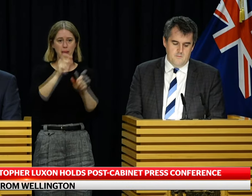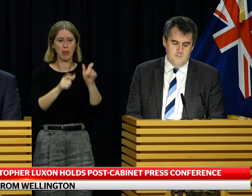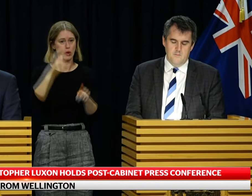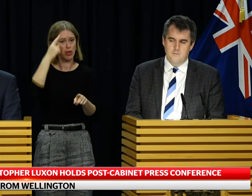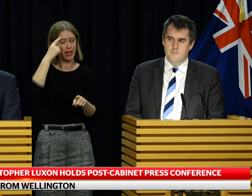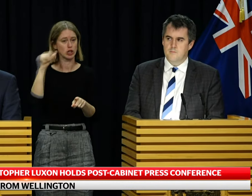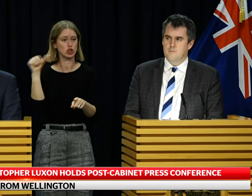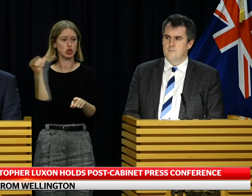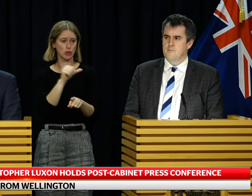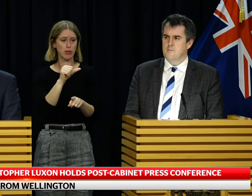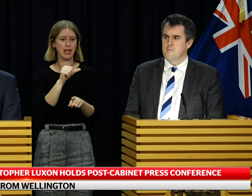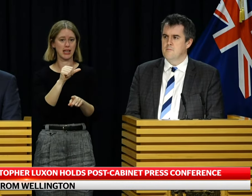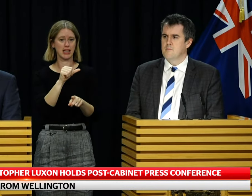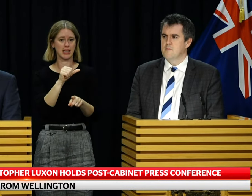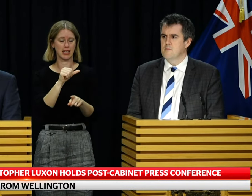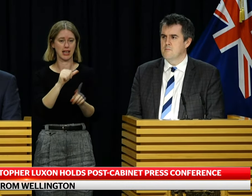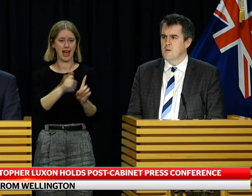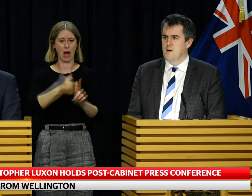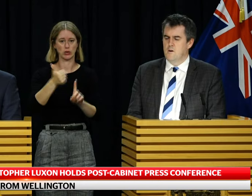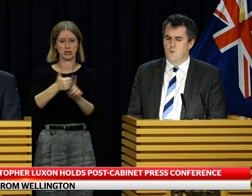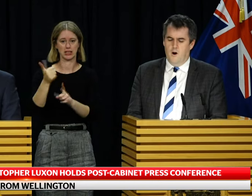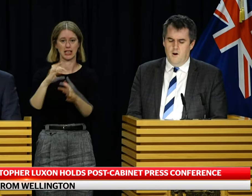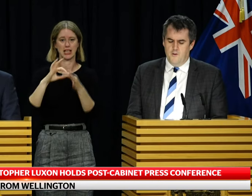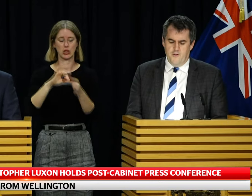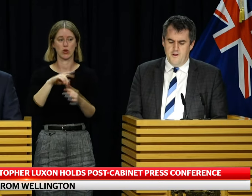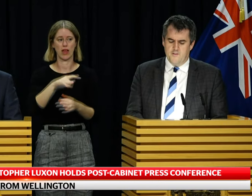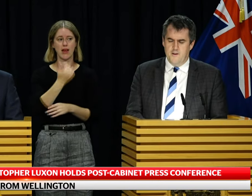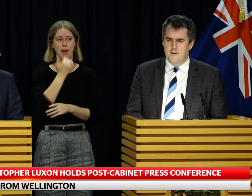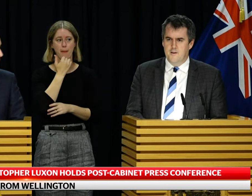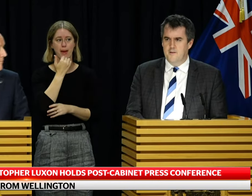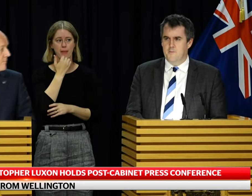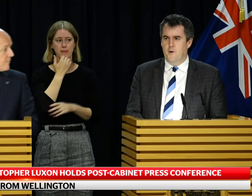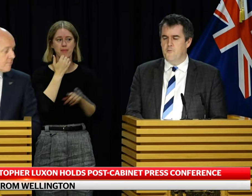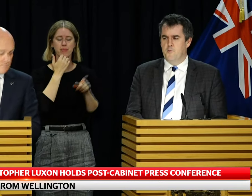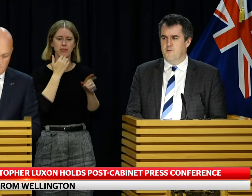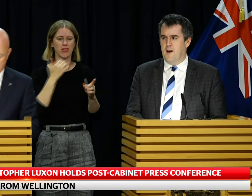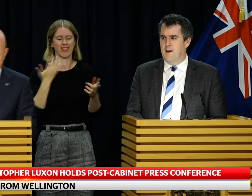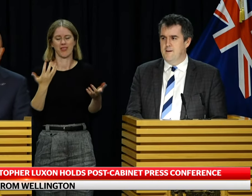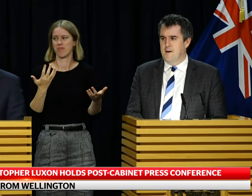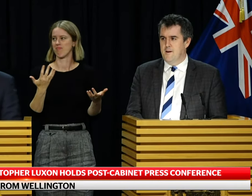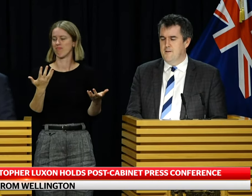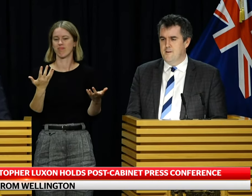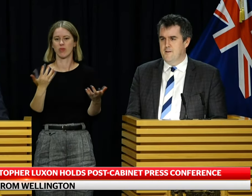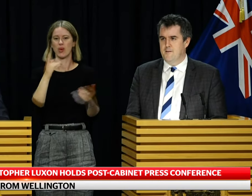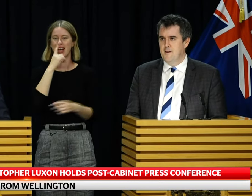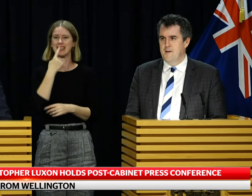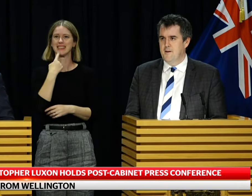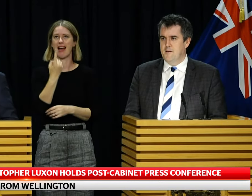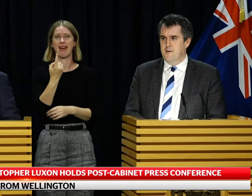you think should be ending based on that number? Well, I think it's impossible to say